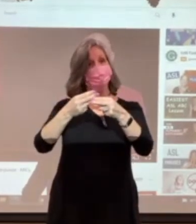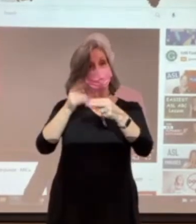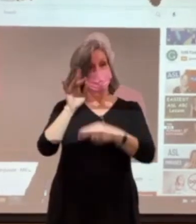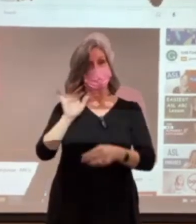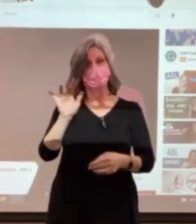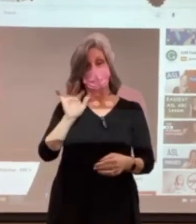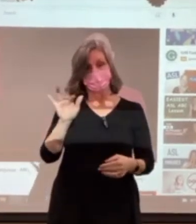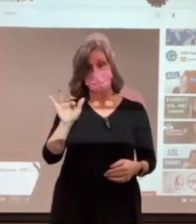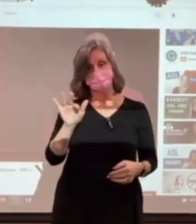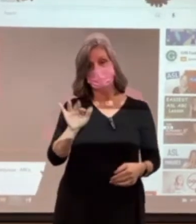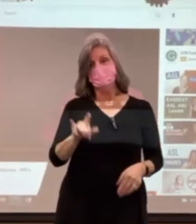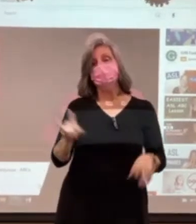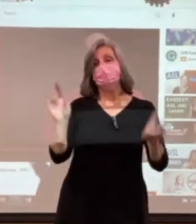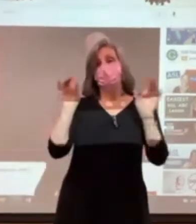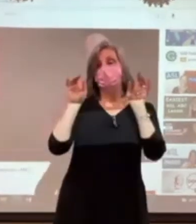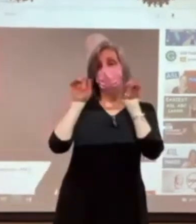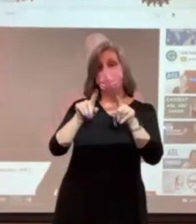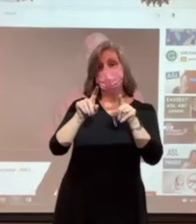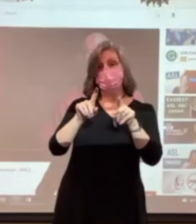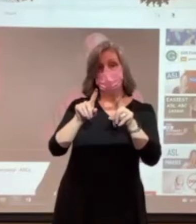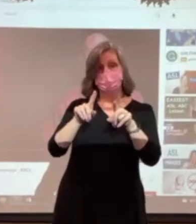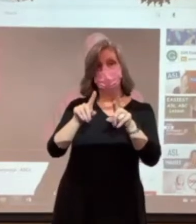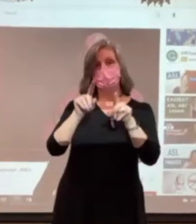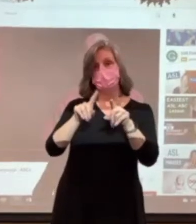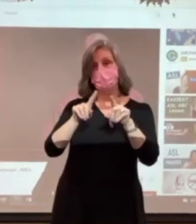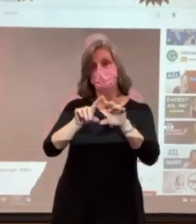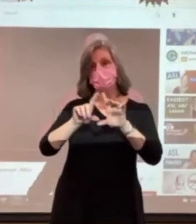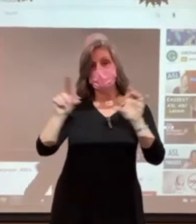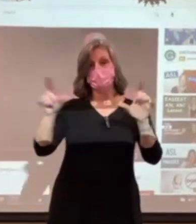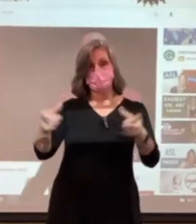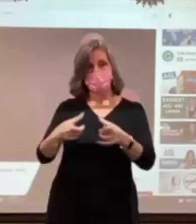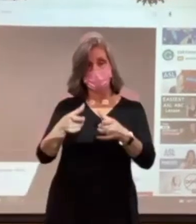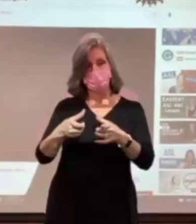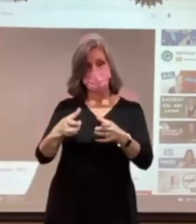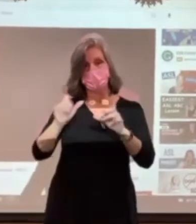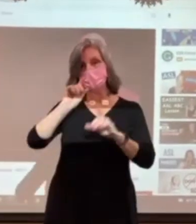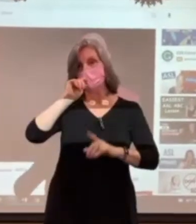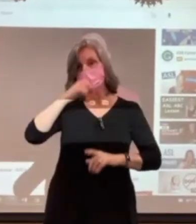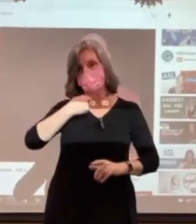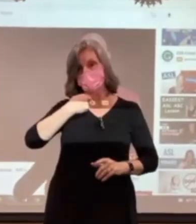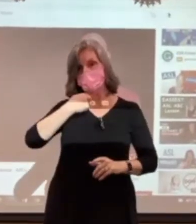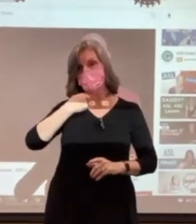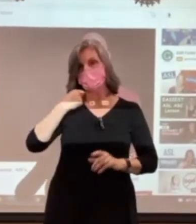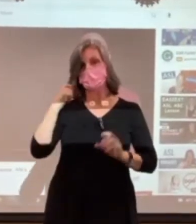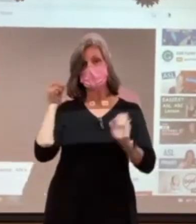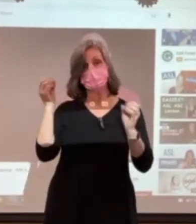you'll finger spell your last name. So that question is excellent, but just know after we do this name thing, I'm actually going to shut my voice off and teach